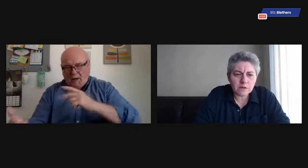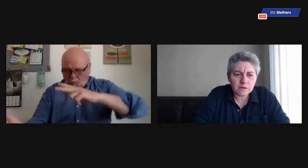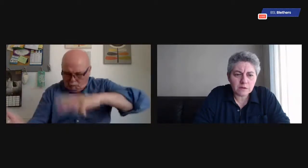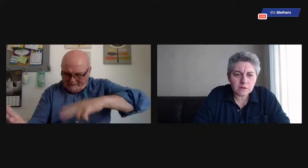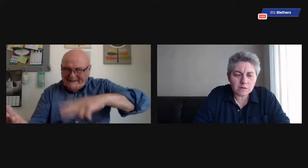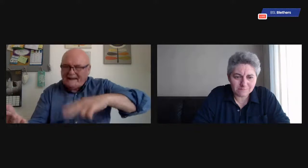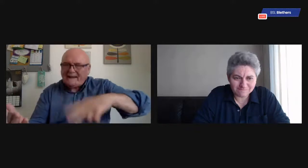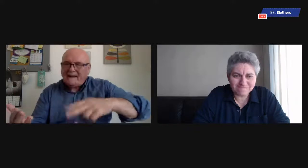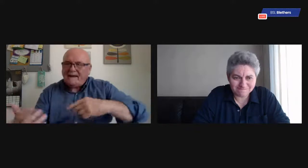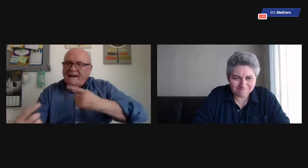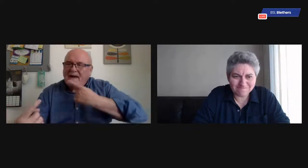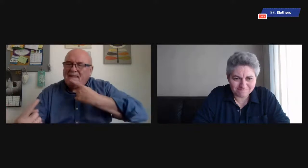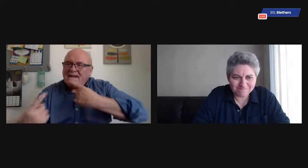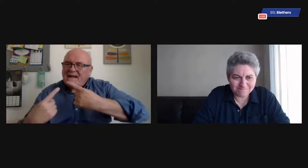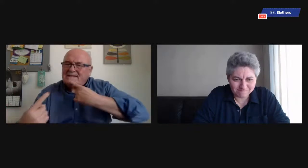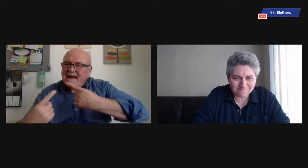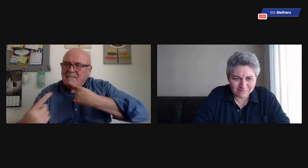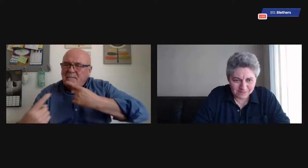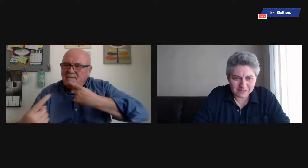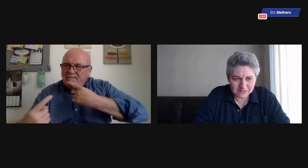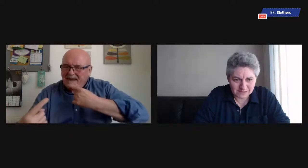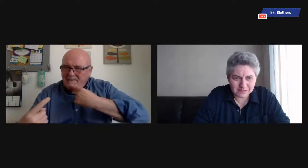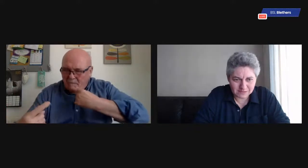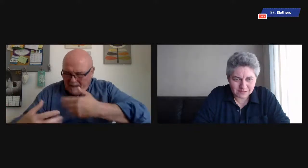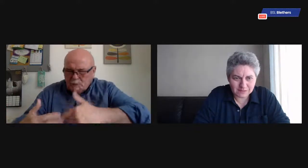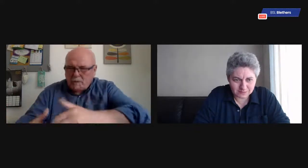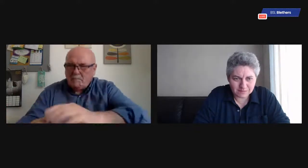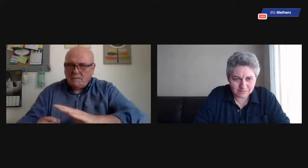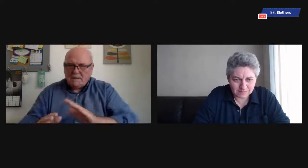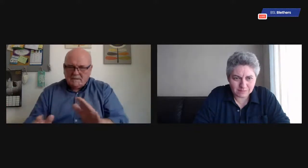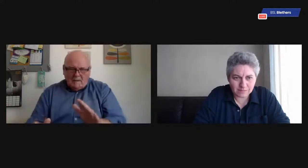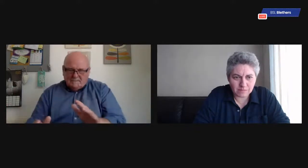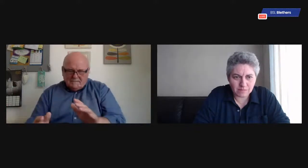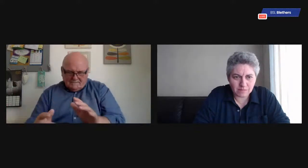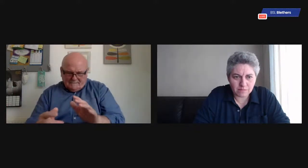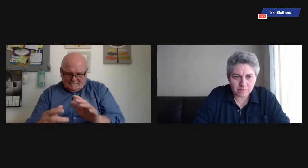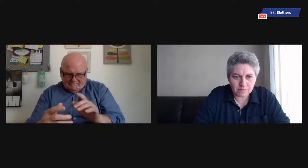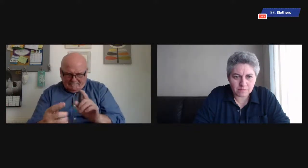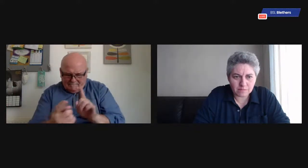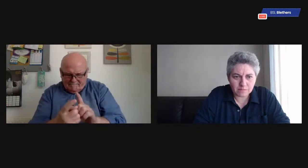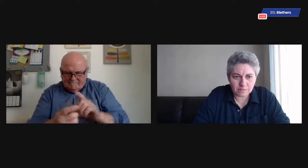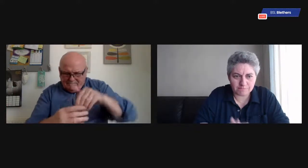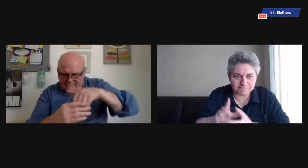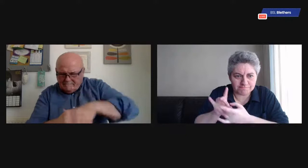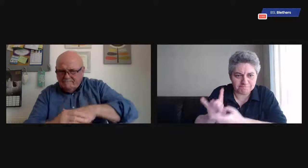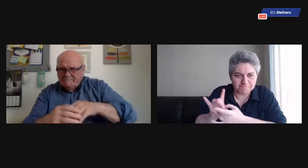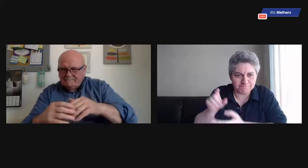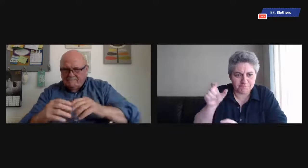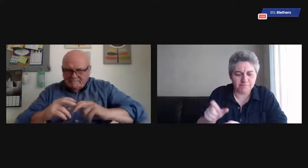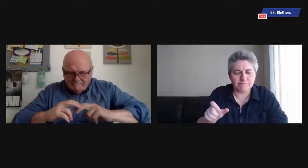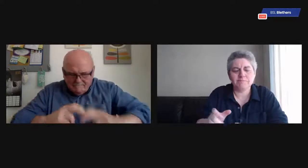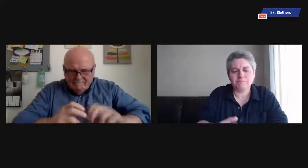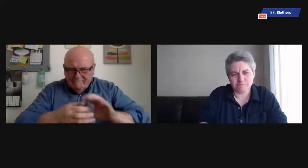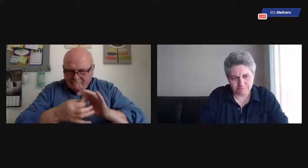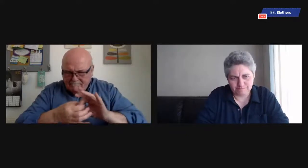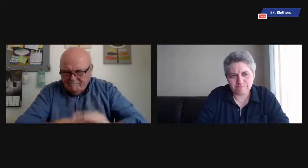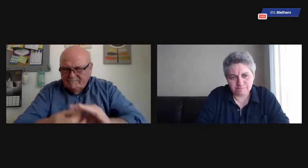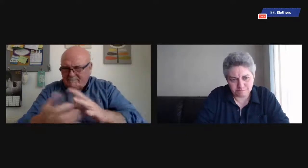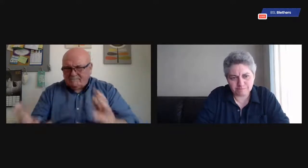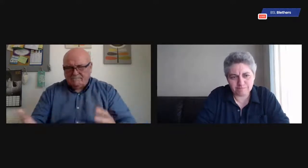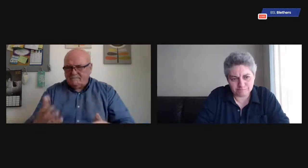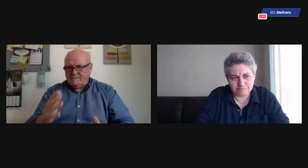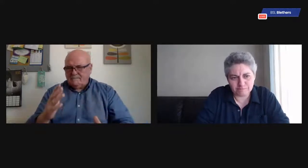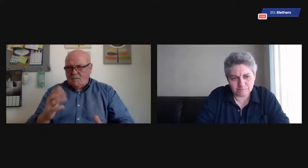go back and I'll explain it. Uh, you, as an intermediary, you get access to documents that